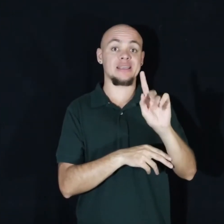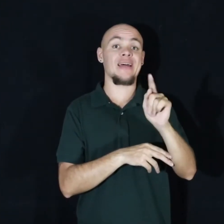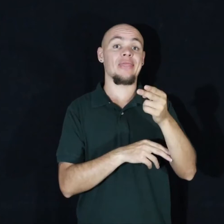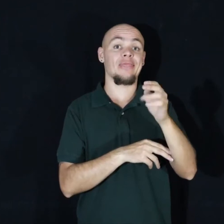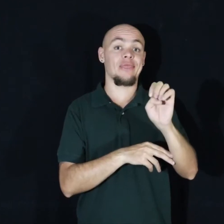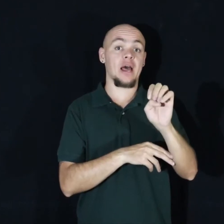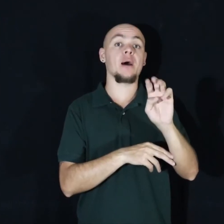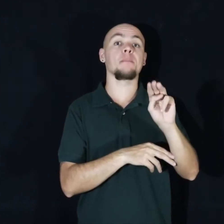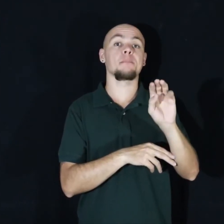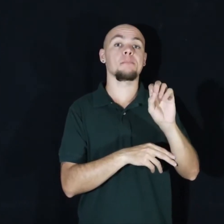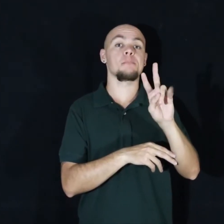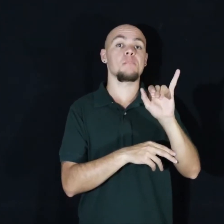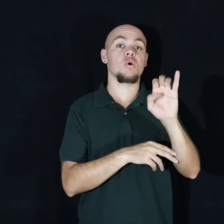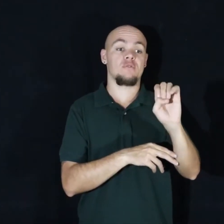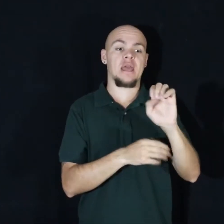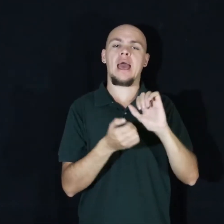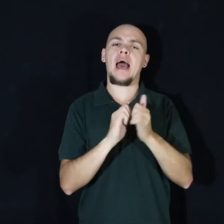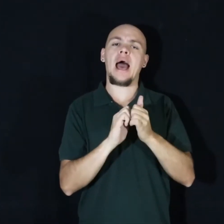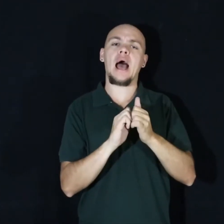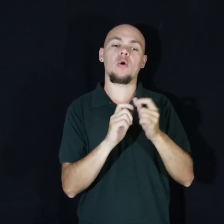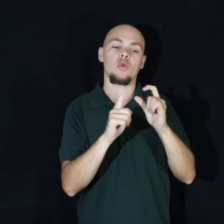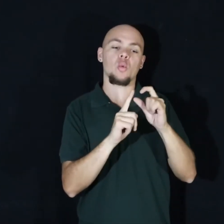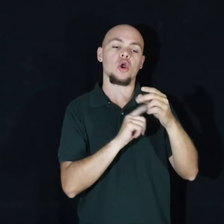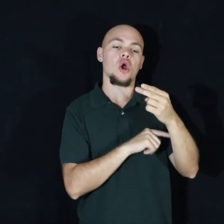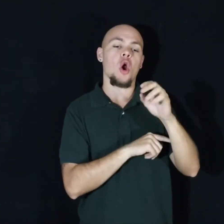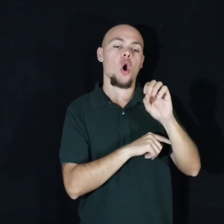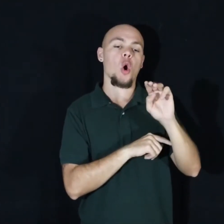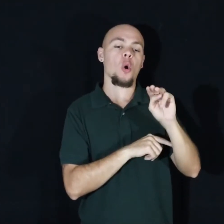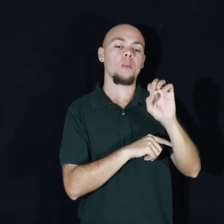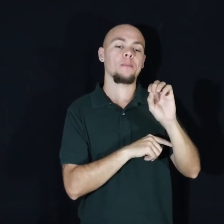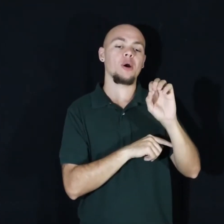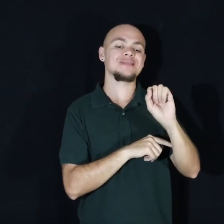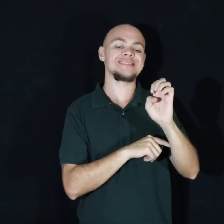called 1946 that will explain how